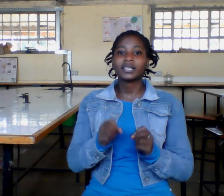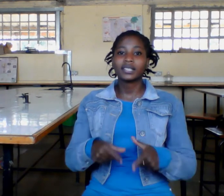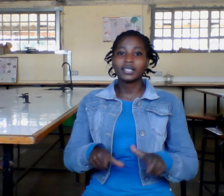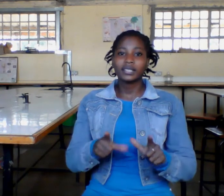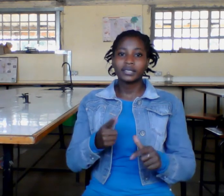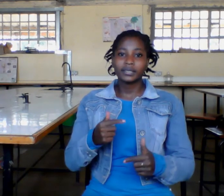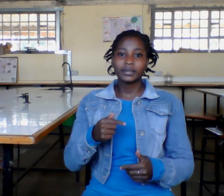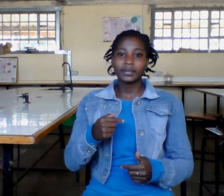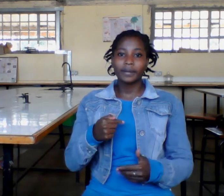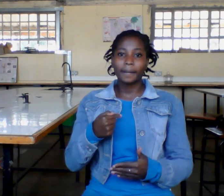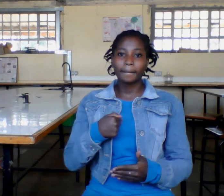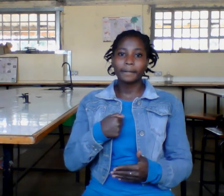Hyena